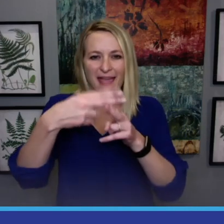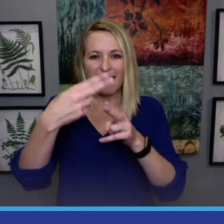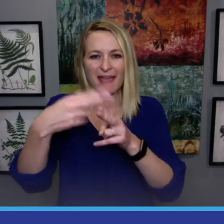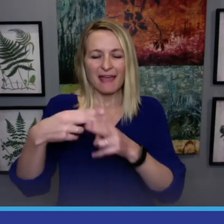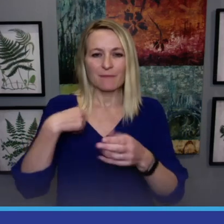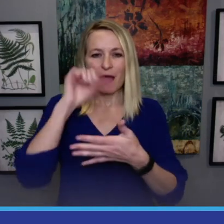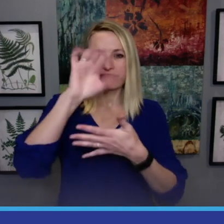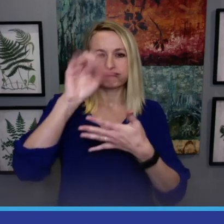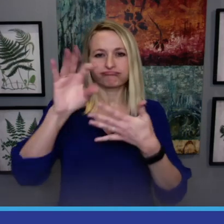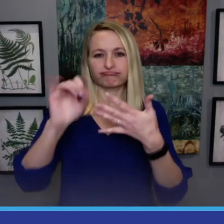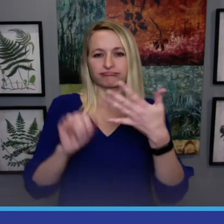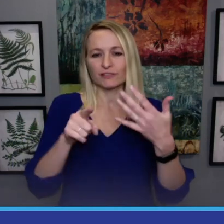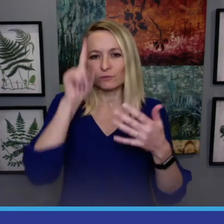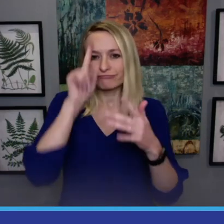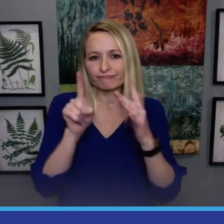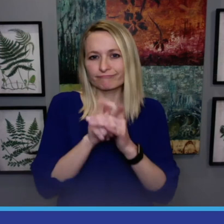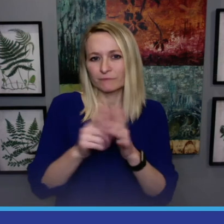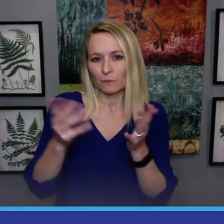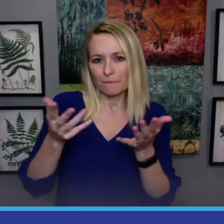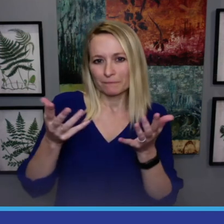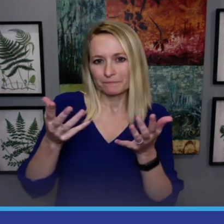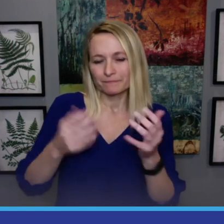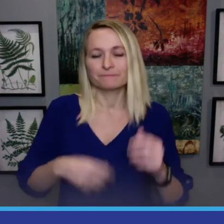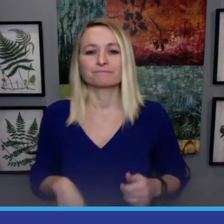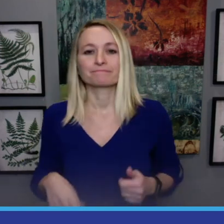Hey, what comes to mind when I say these names?